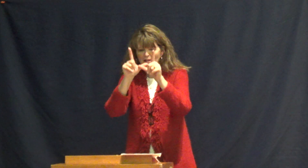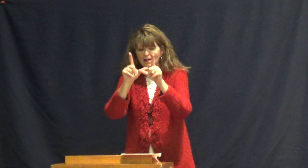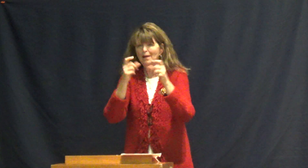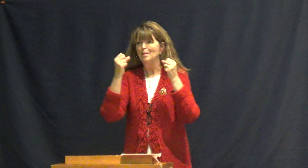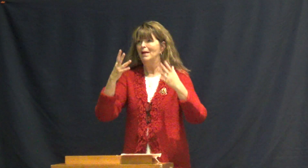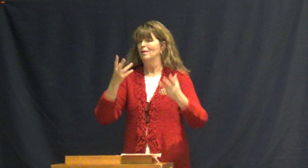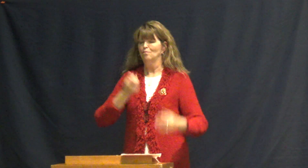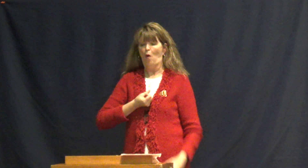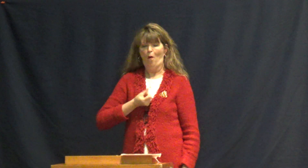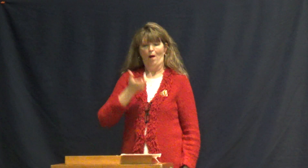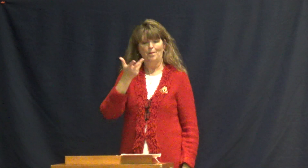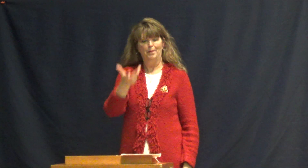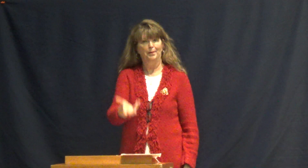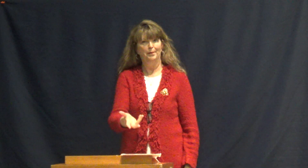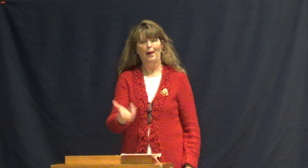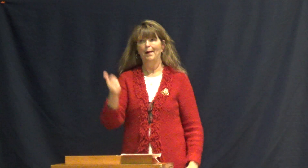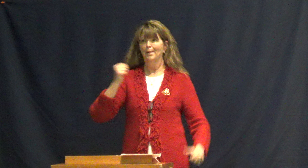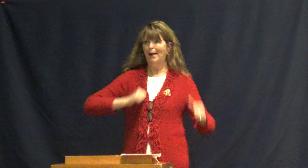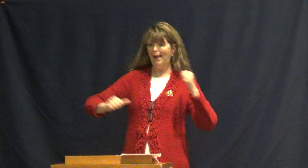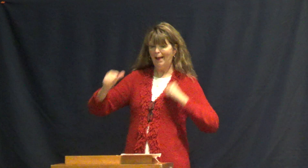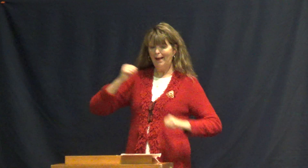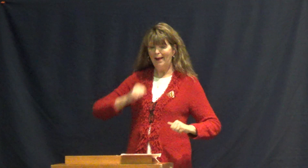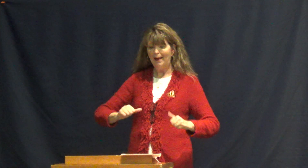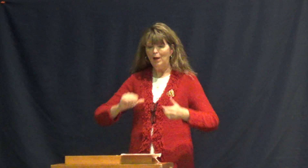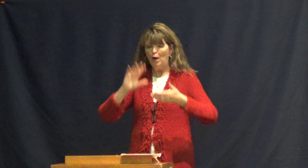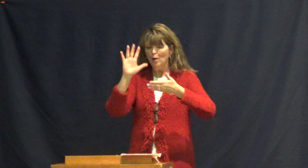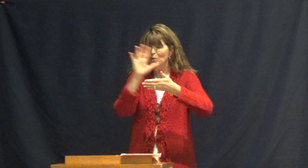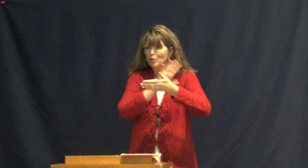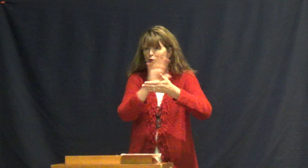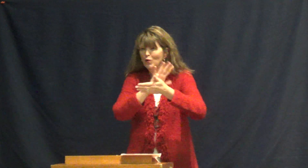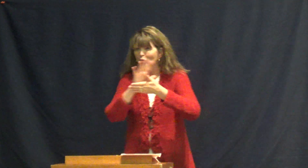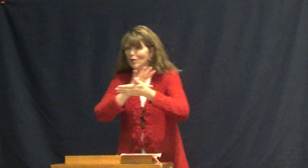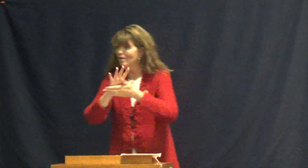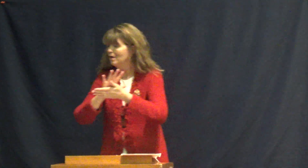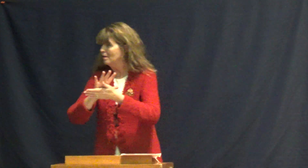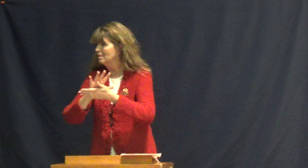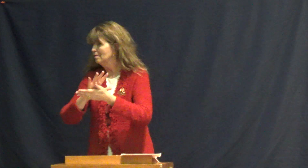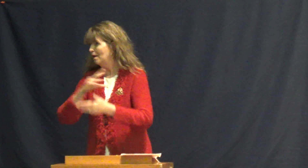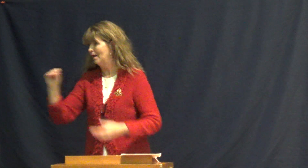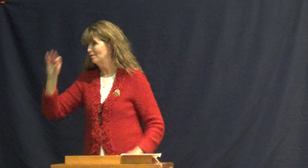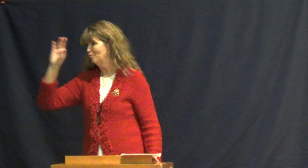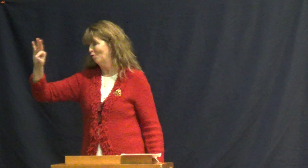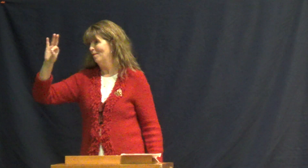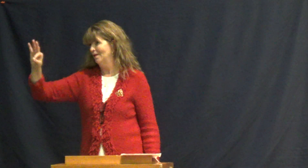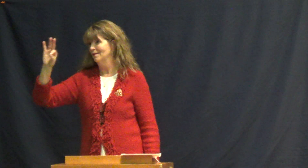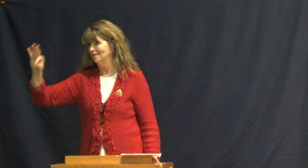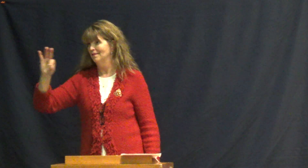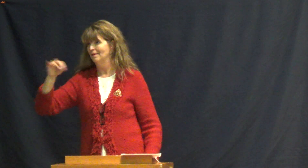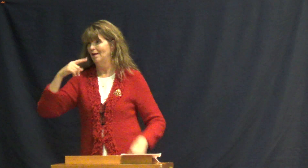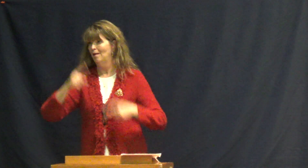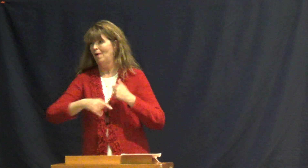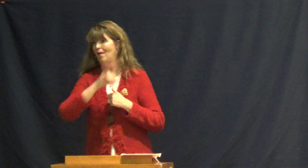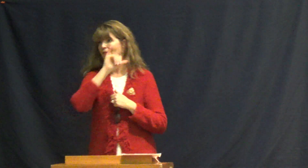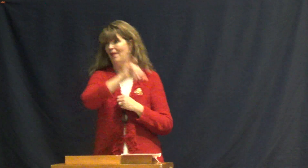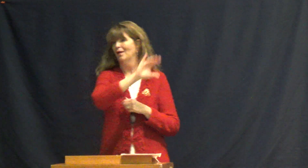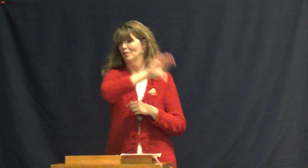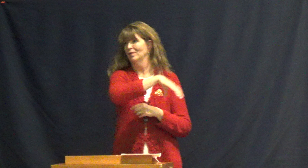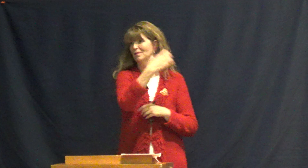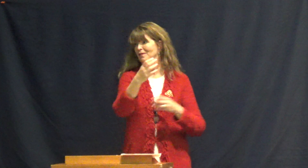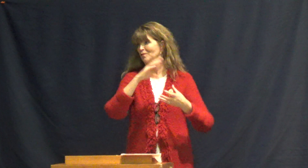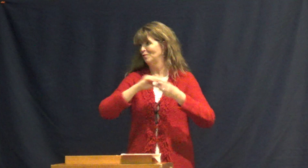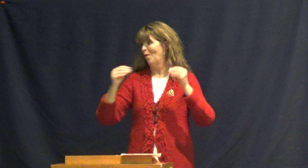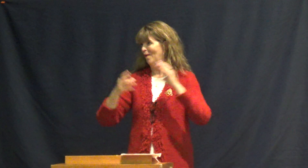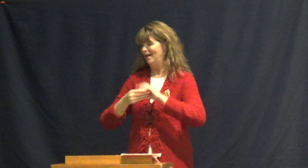Christ was born. Liturgies, poems, plays, movies, and sermons